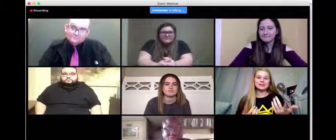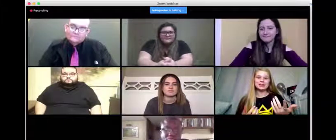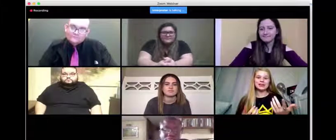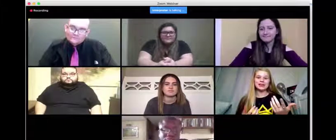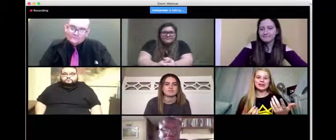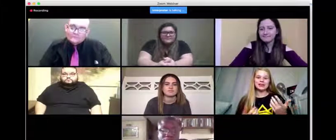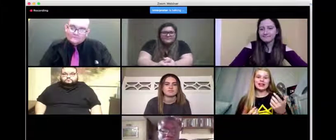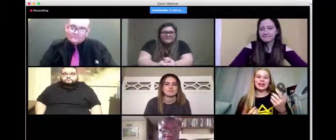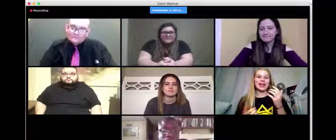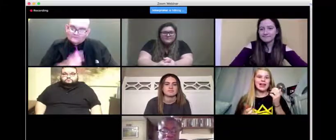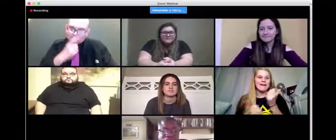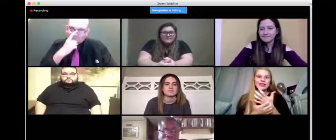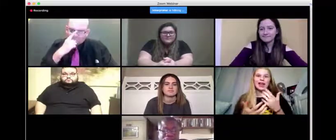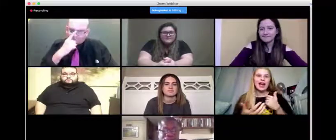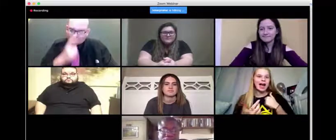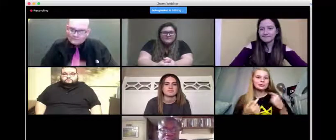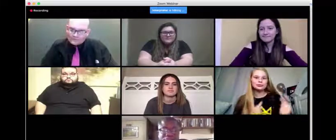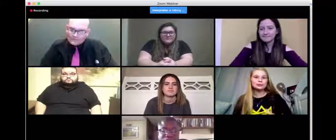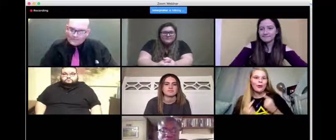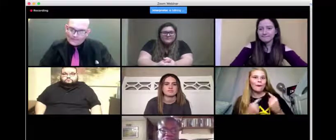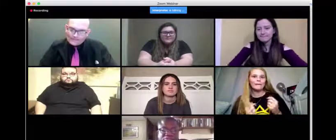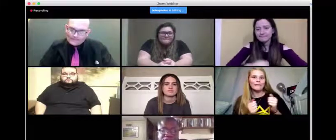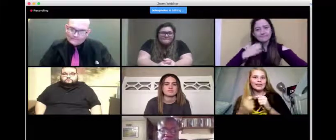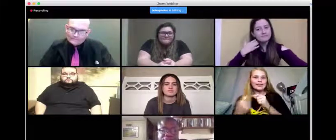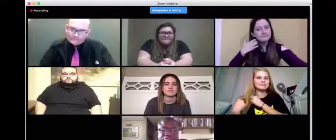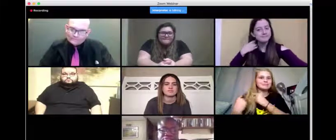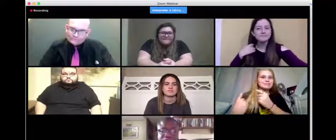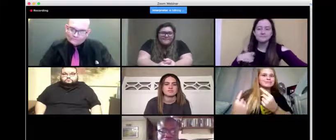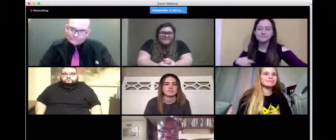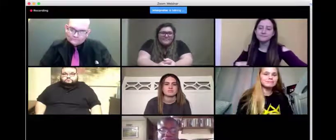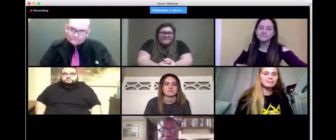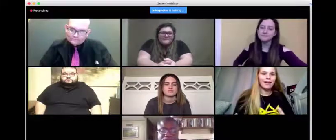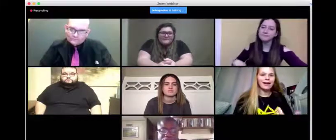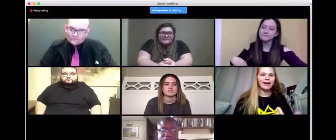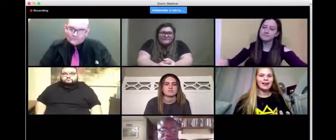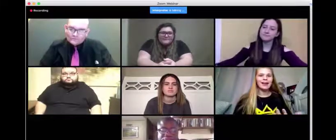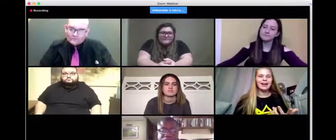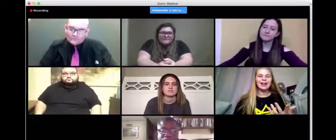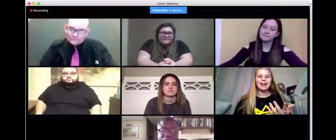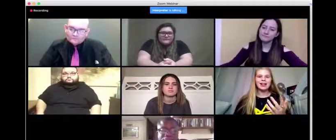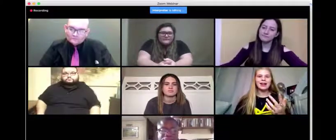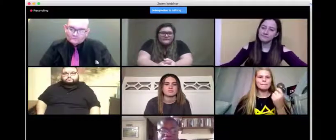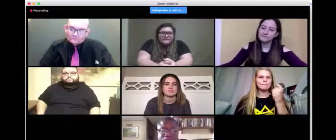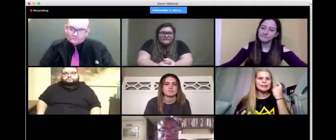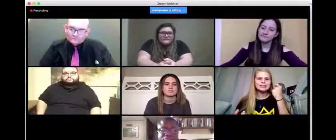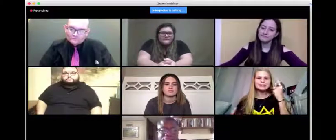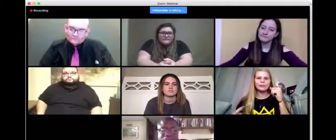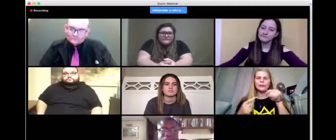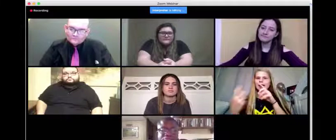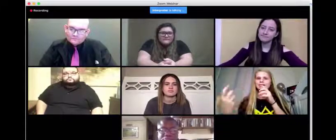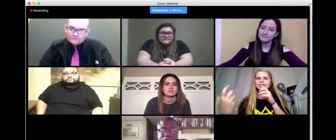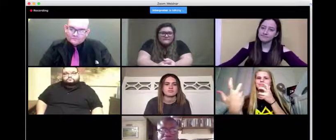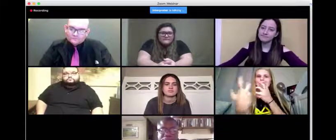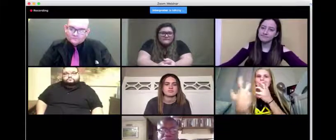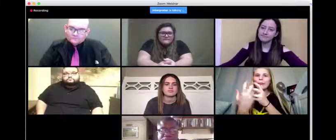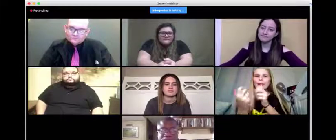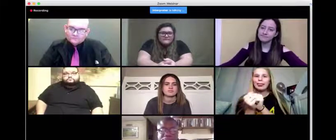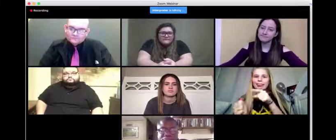years, it finally made sense when I melded with the deaf community. I was like, oh, but I